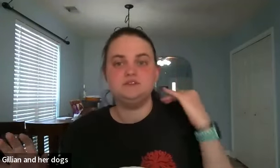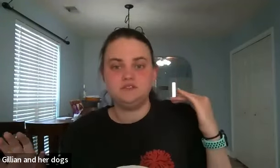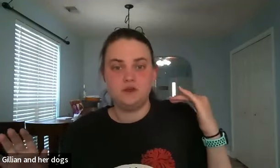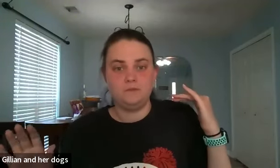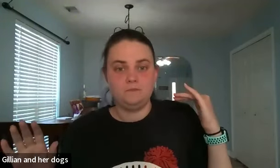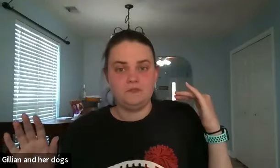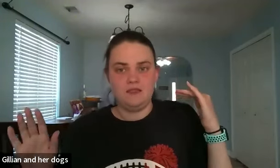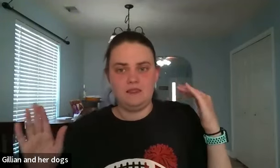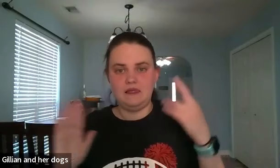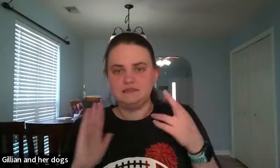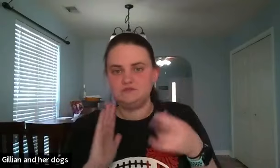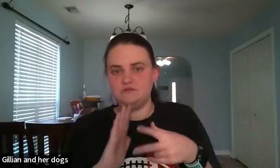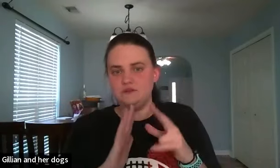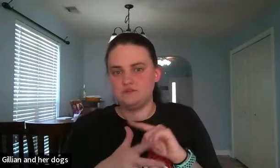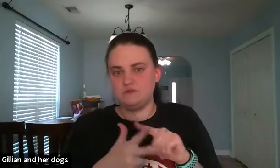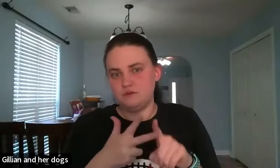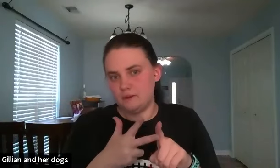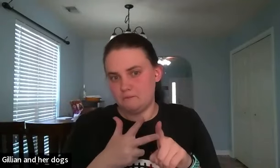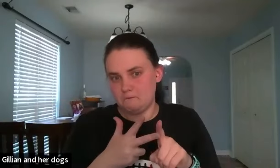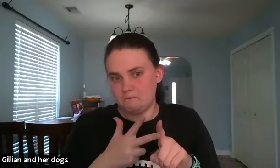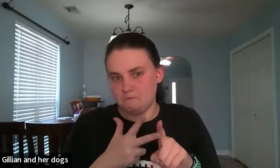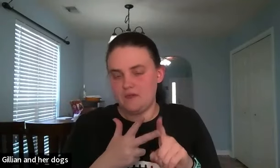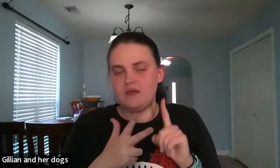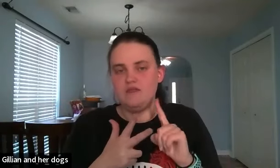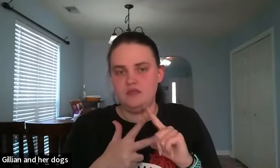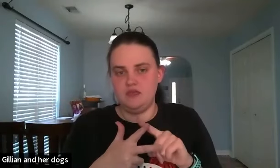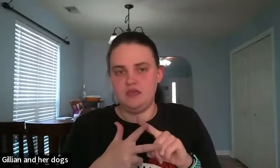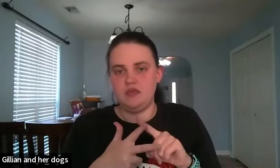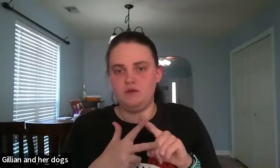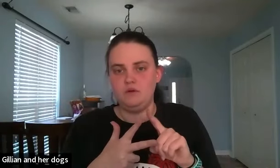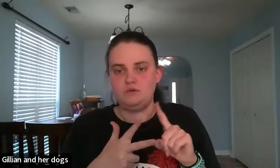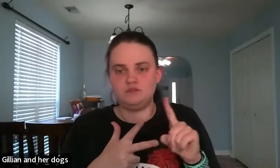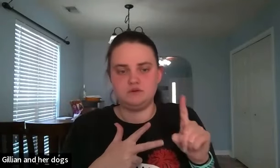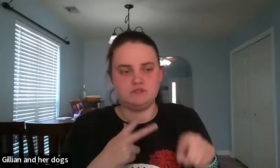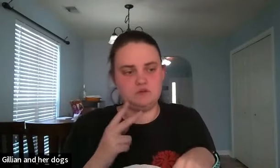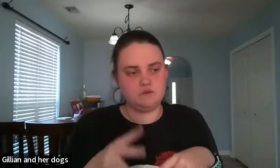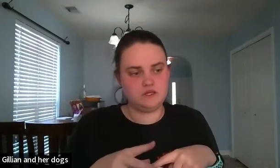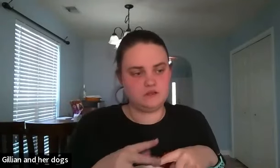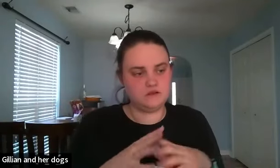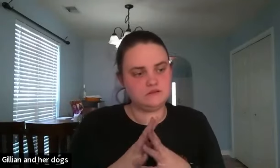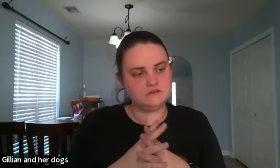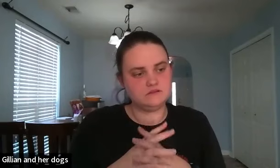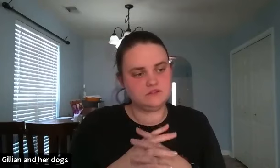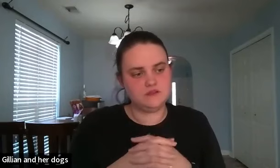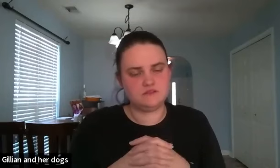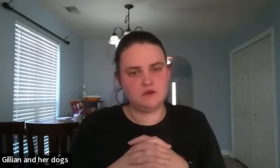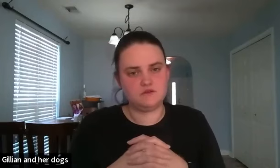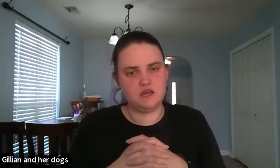So let's review those three real quick. And then what we'll do is we will... I'm trying to think of some other